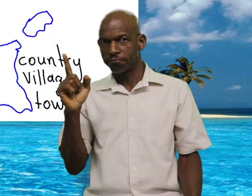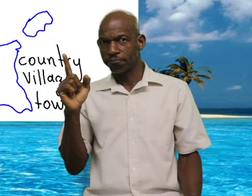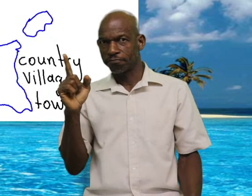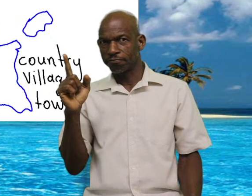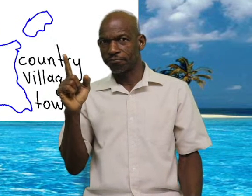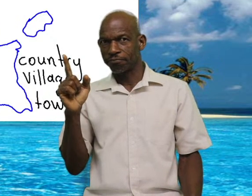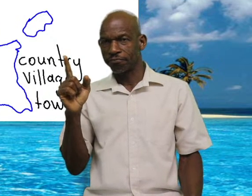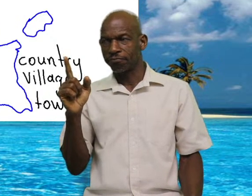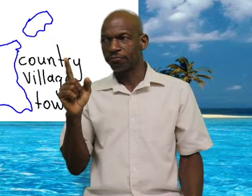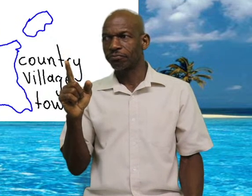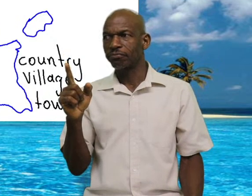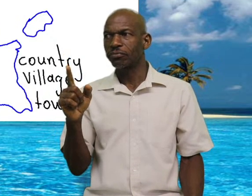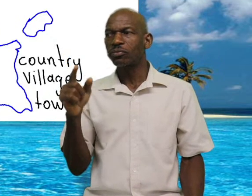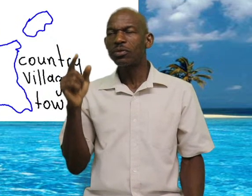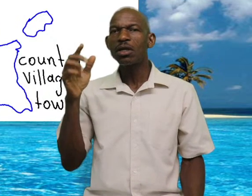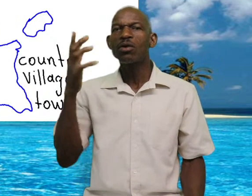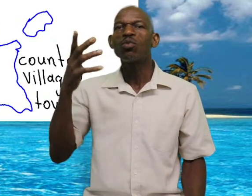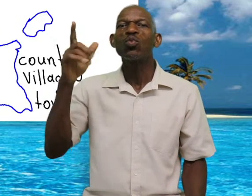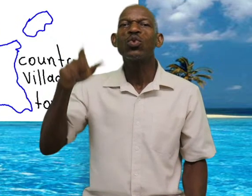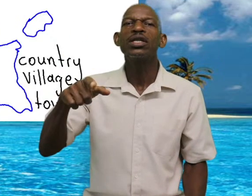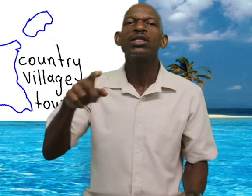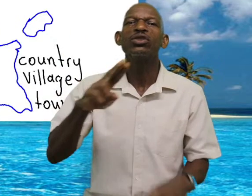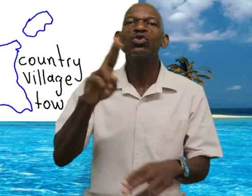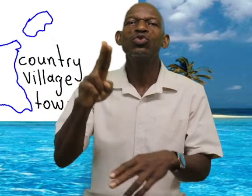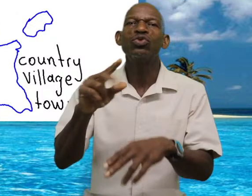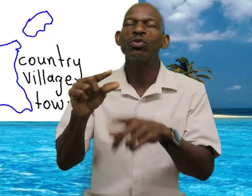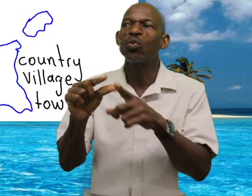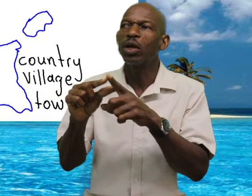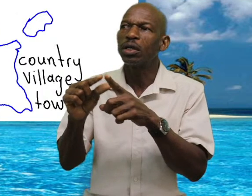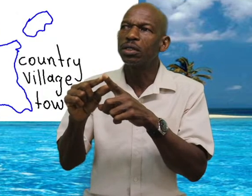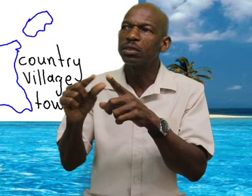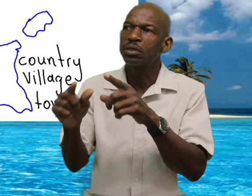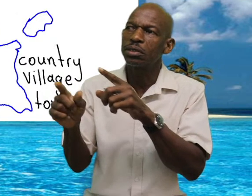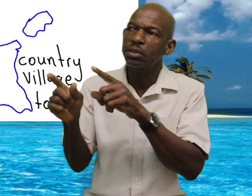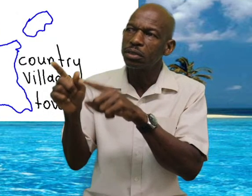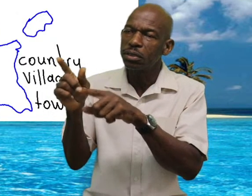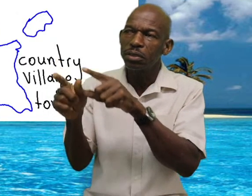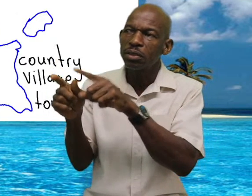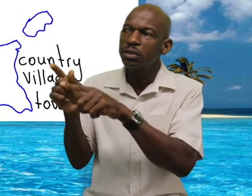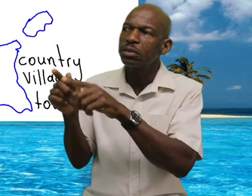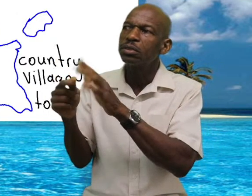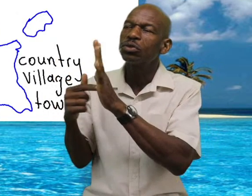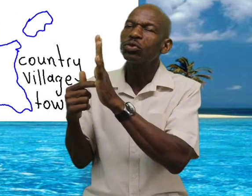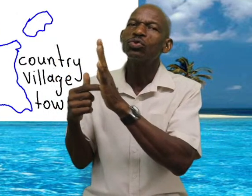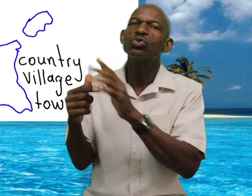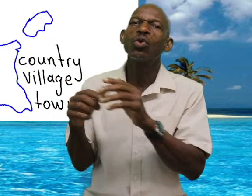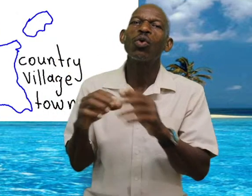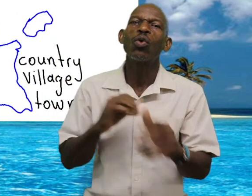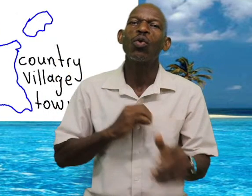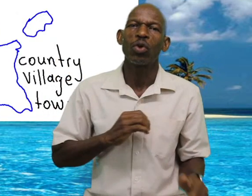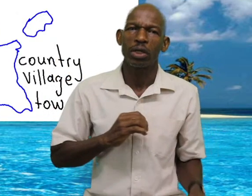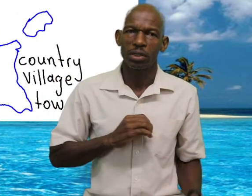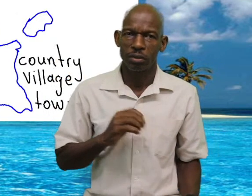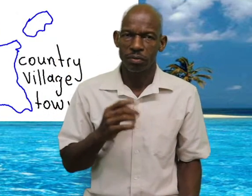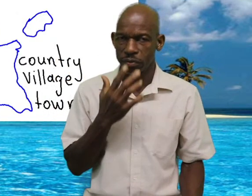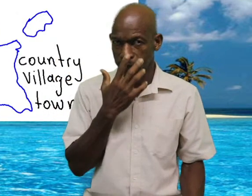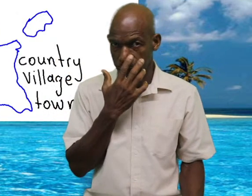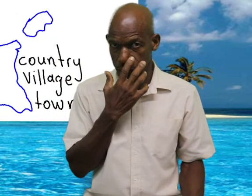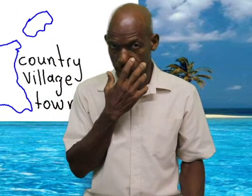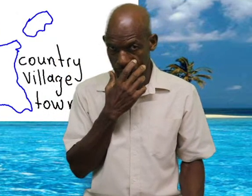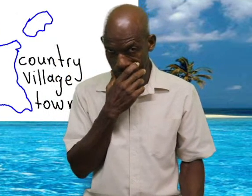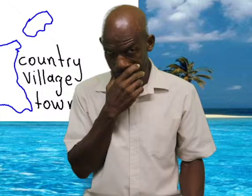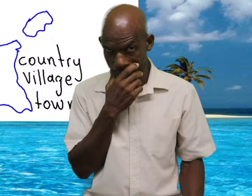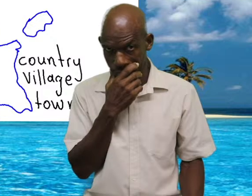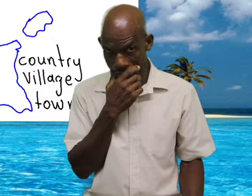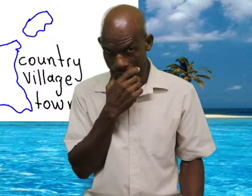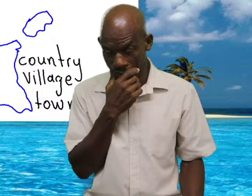on, I'll ask you to write the word have based on the picture, to match the picture based on ownership. what does ownership means with this